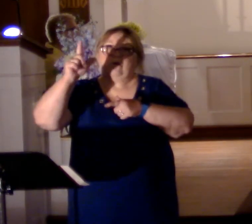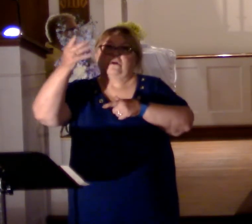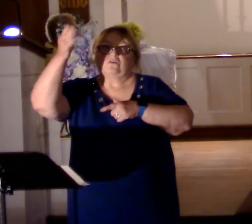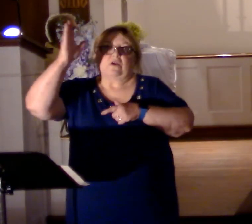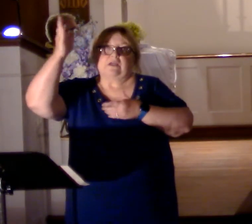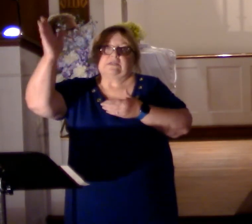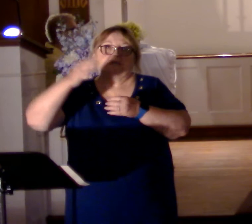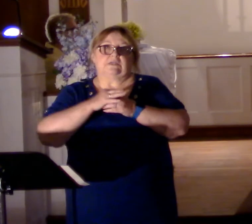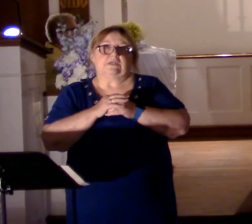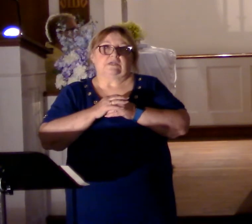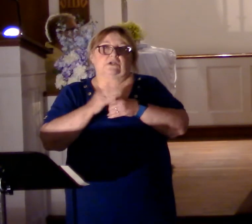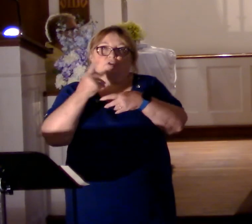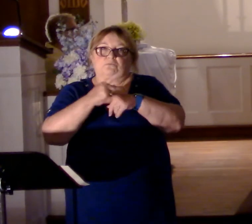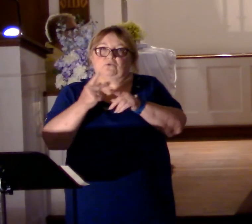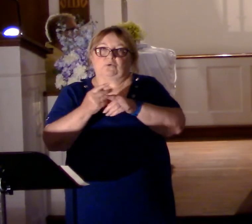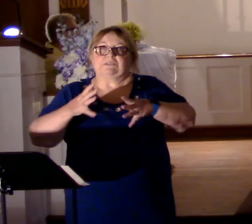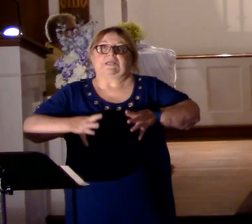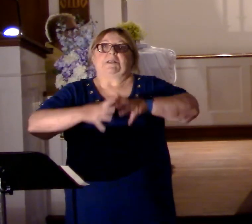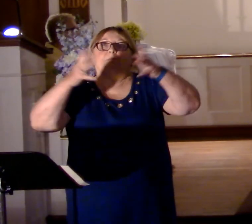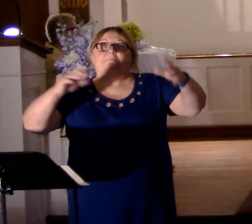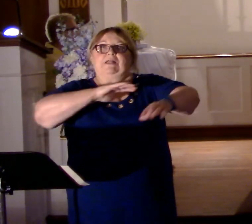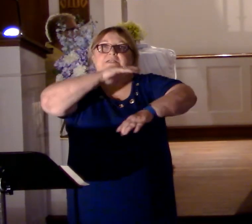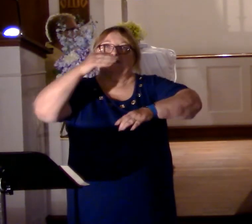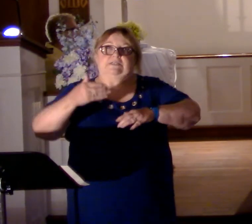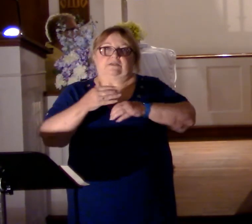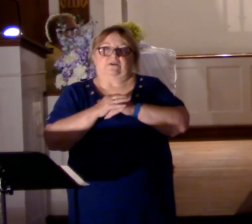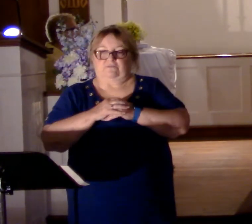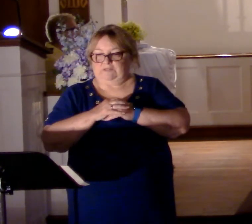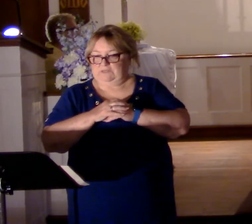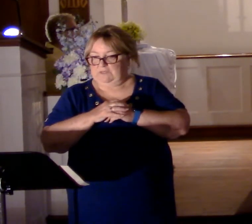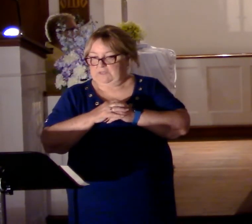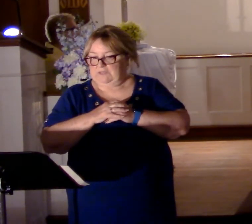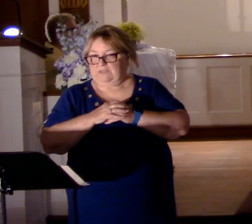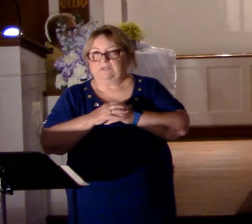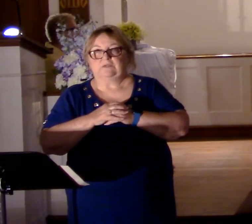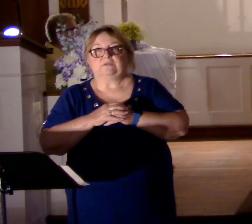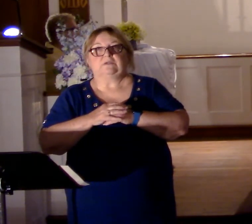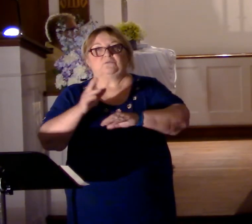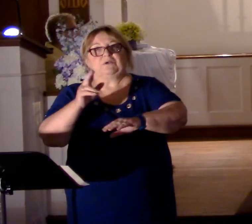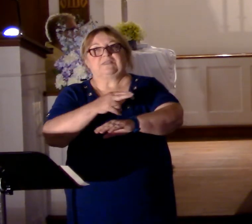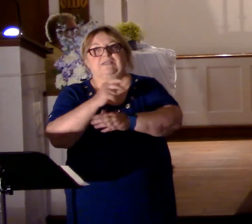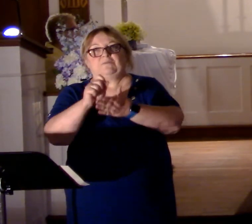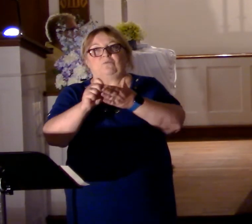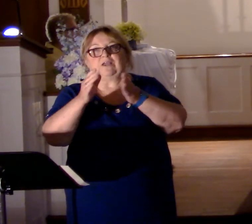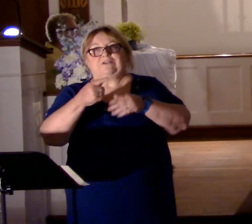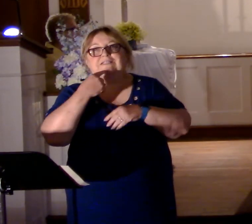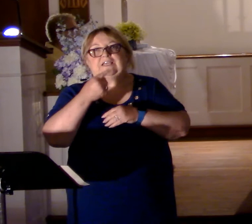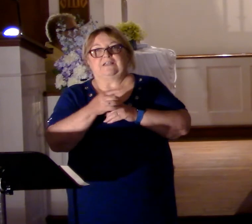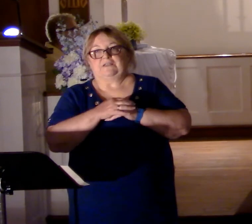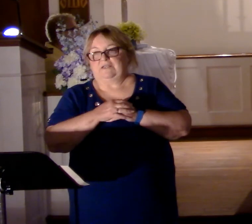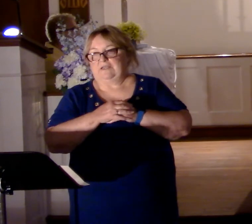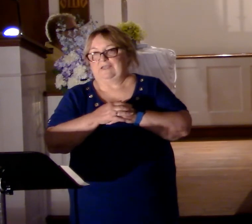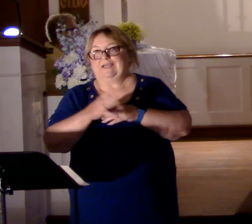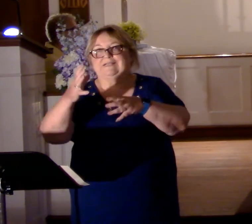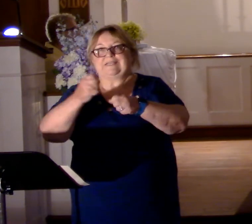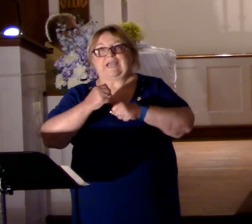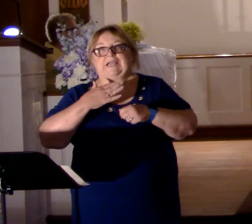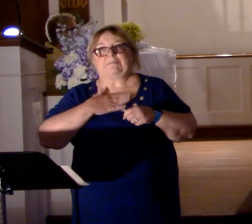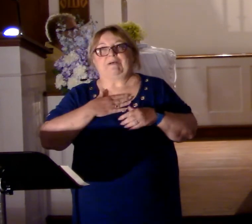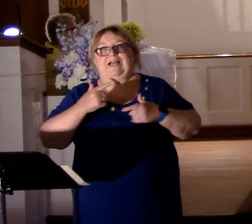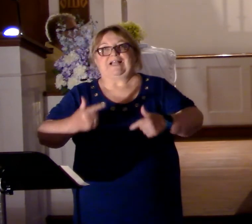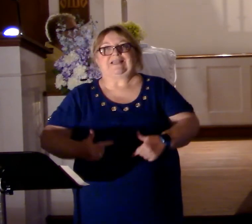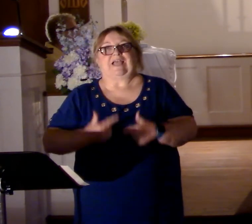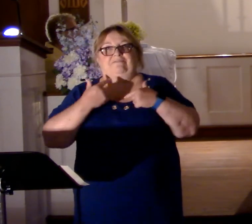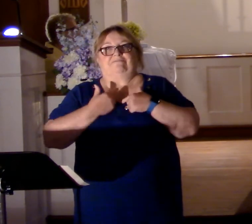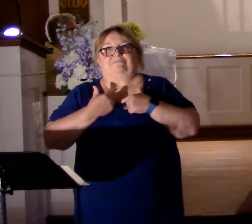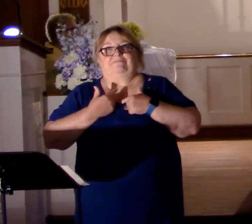Christ to produce an abundant harvest. It's what the hymn writer was describing. Take my